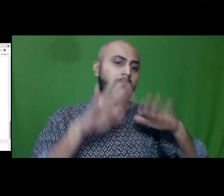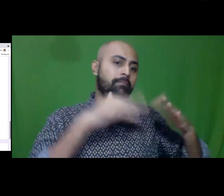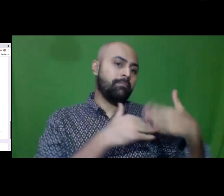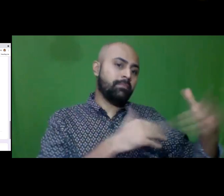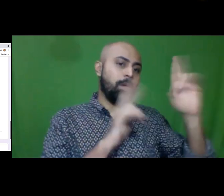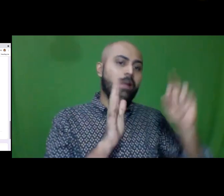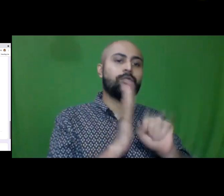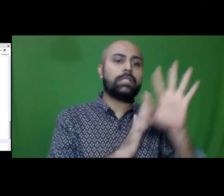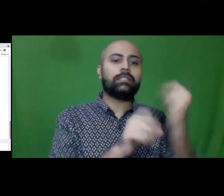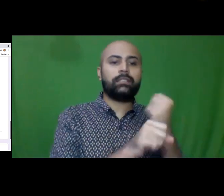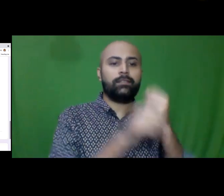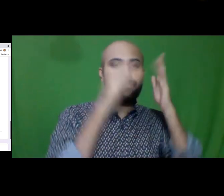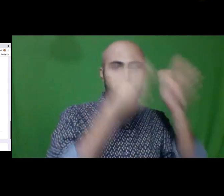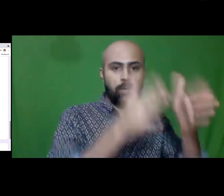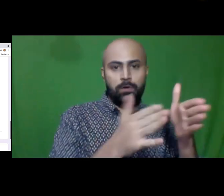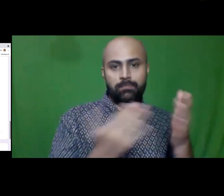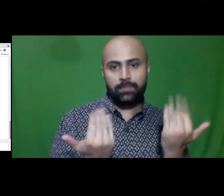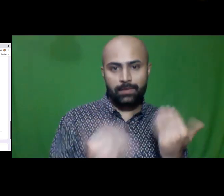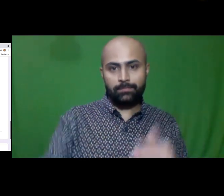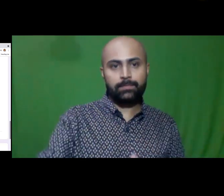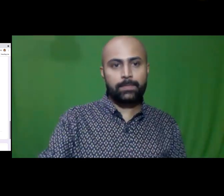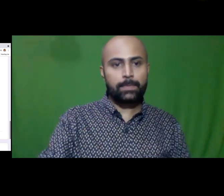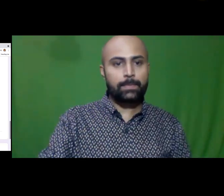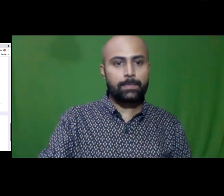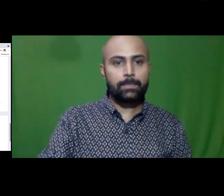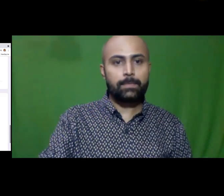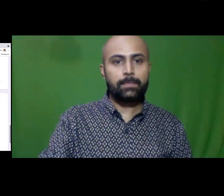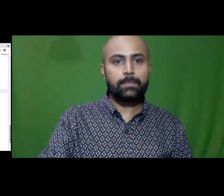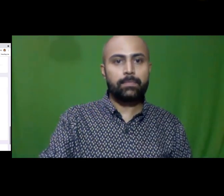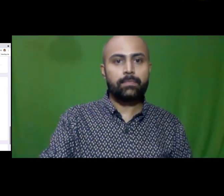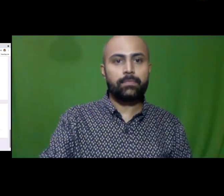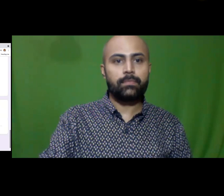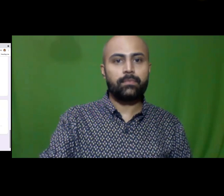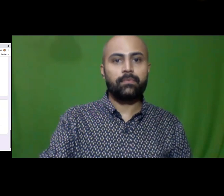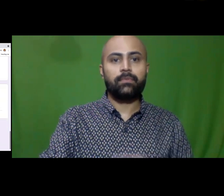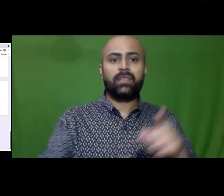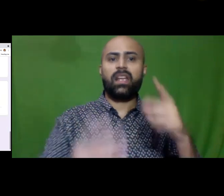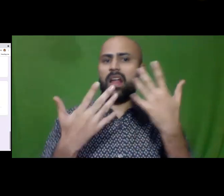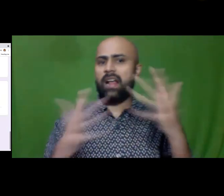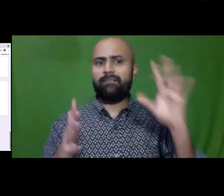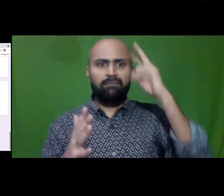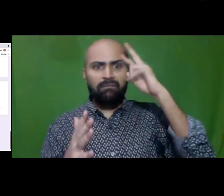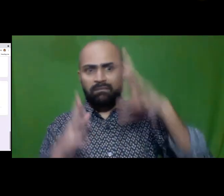of these options, and our team will work on, adapting those.